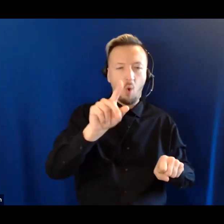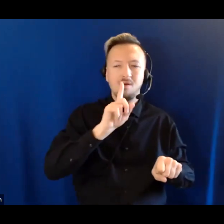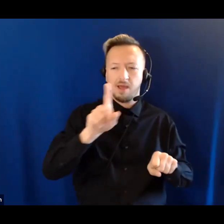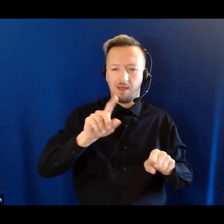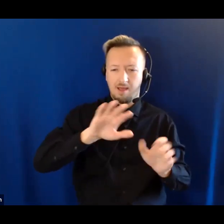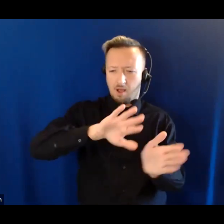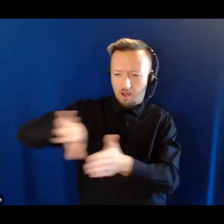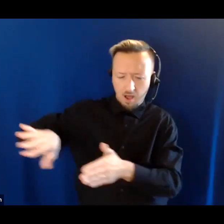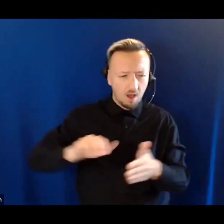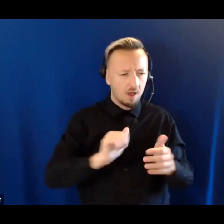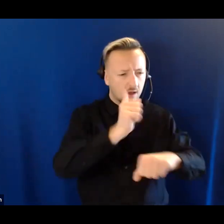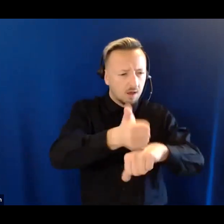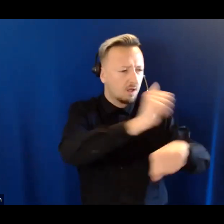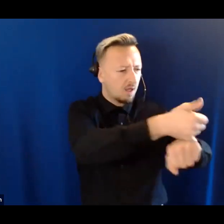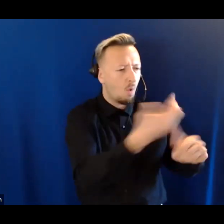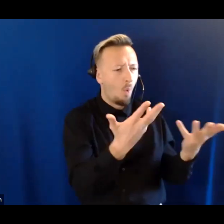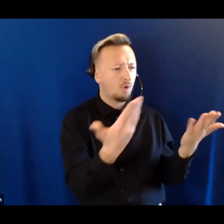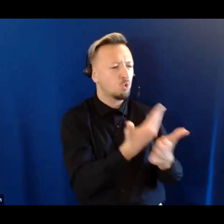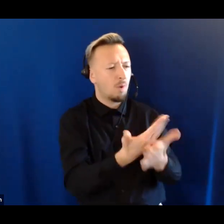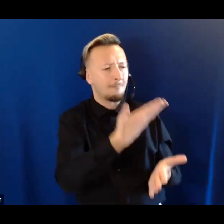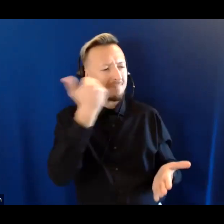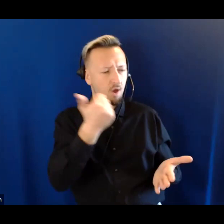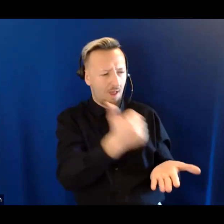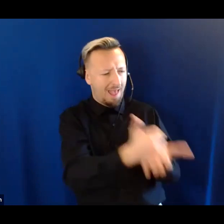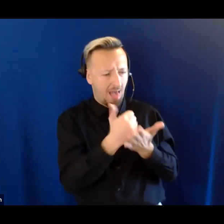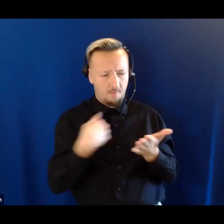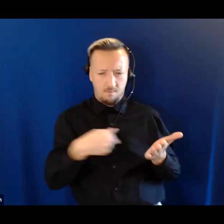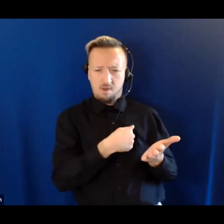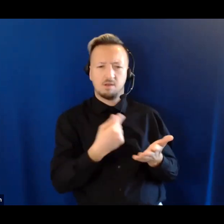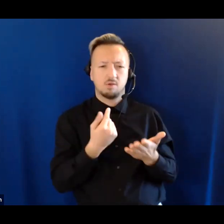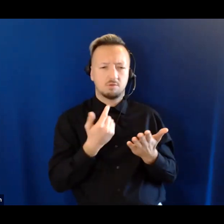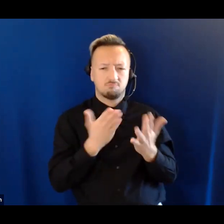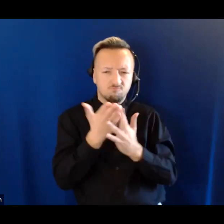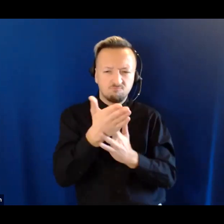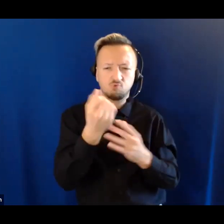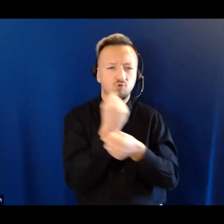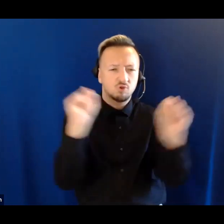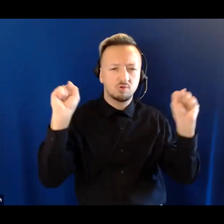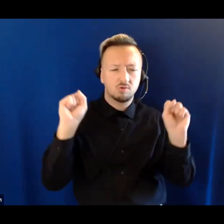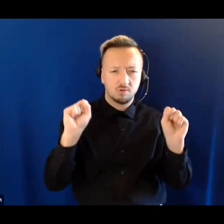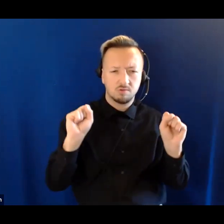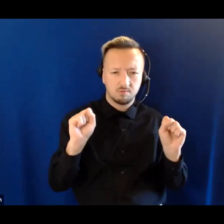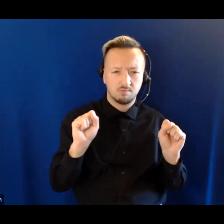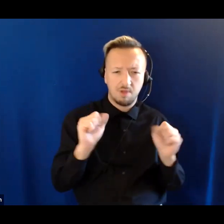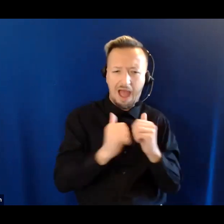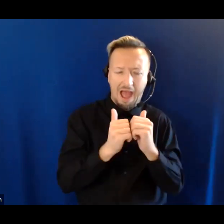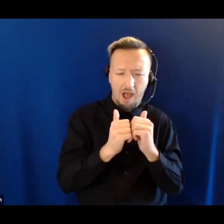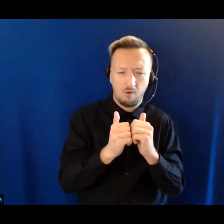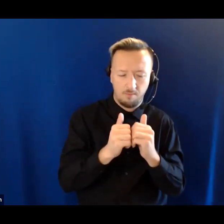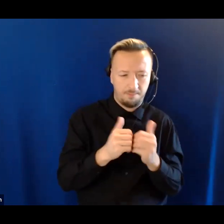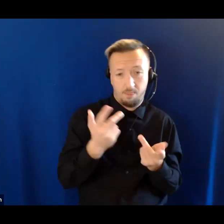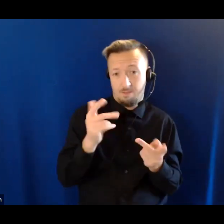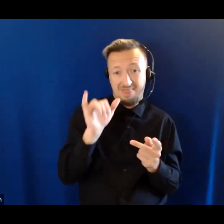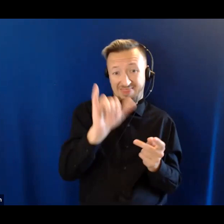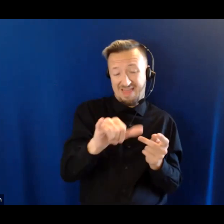with that becomes like an imagination, like the ability to actually see something that does not exist, right? People have always done